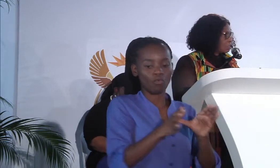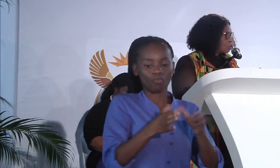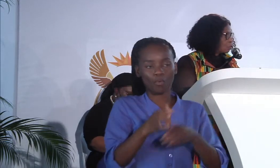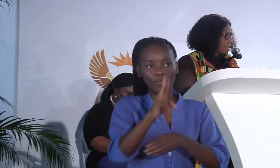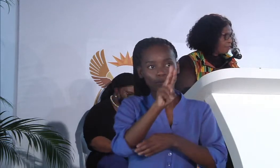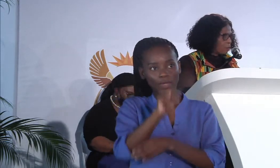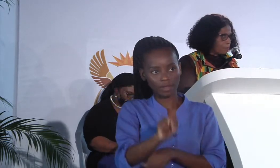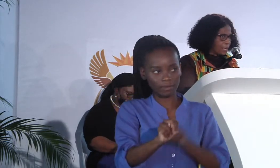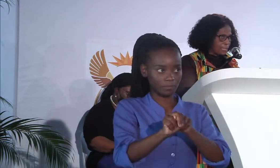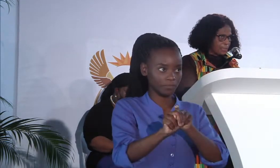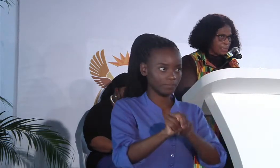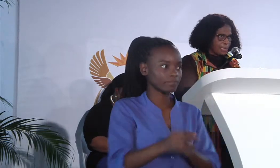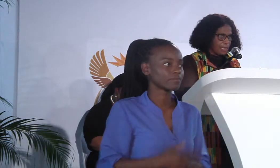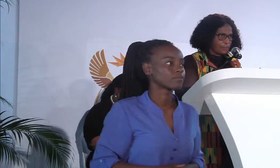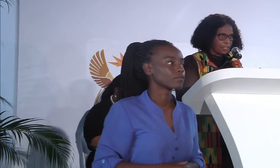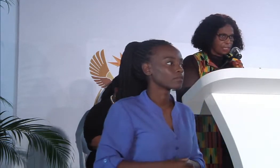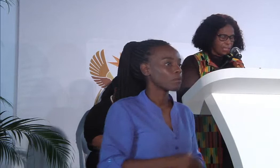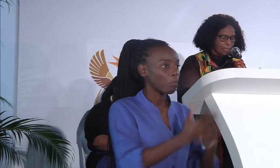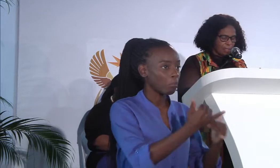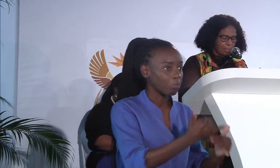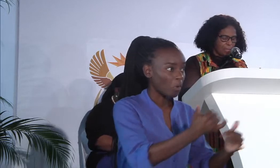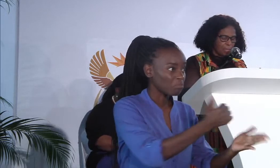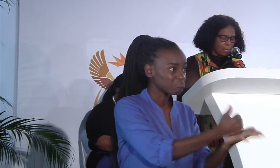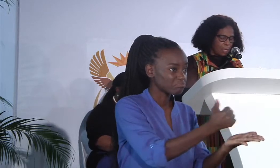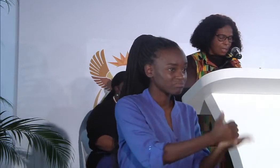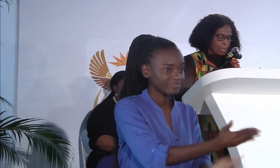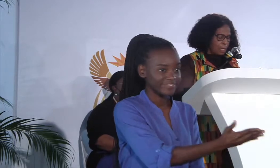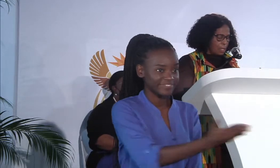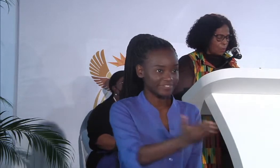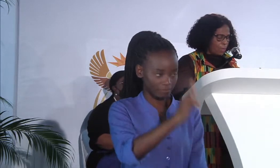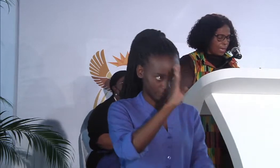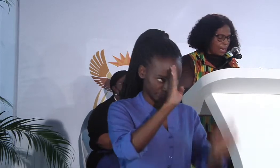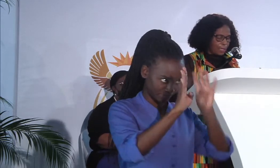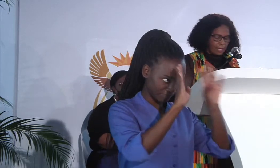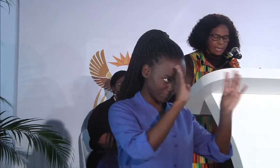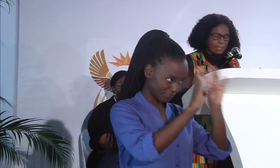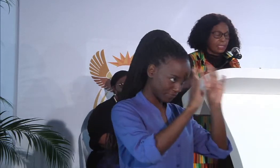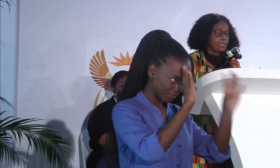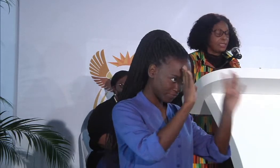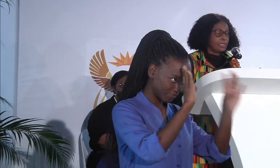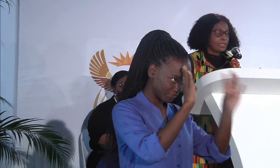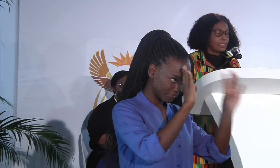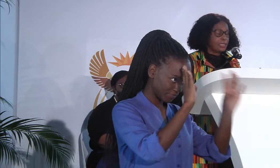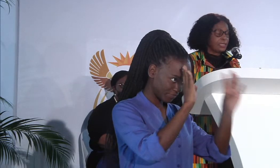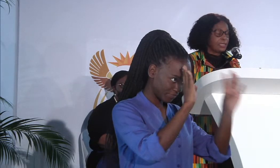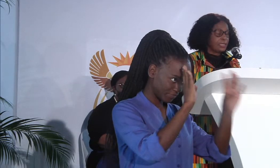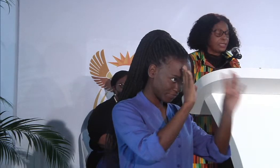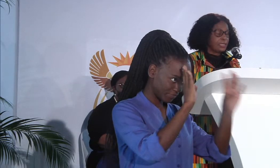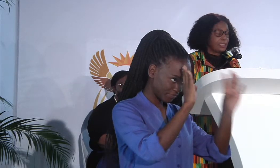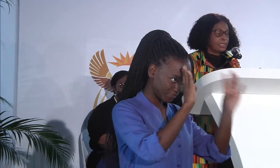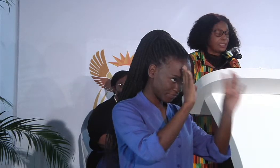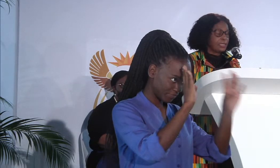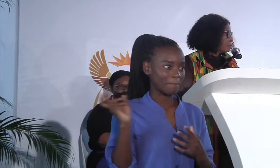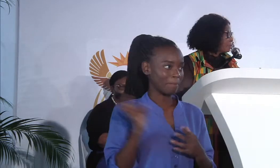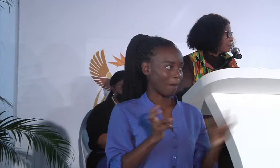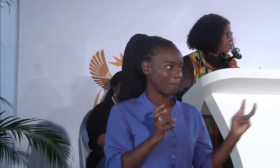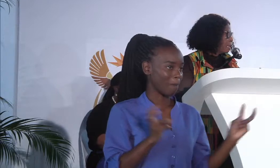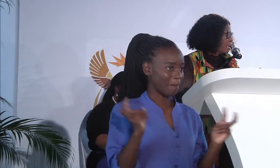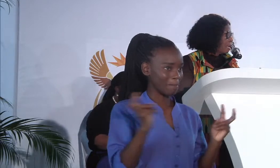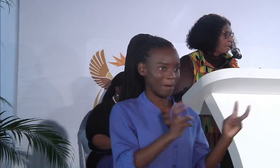Greetings to everyone present here. I've seen we are gathered here as partners